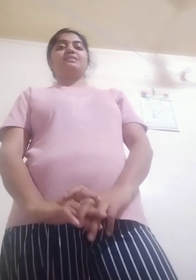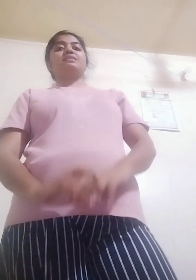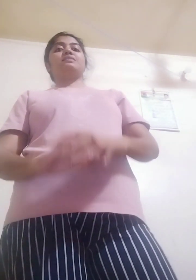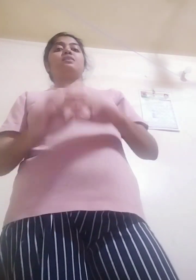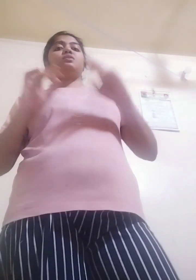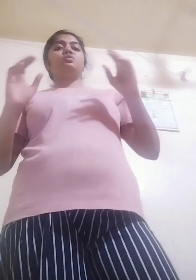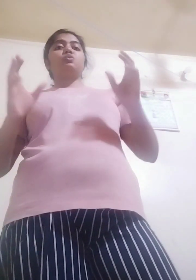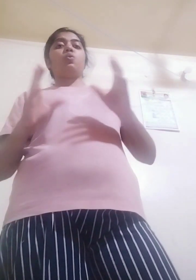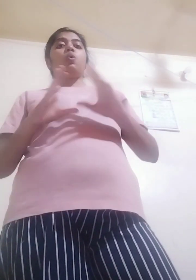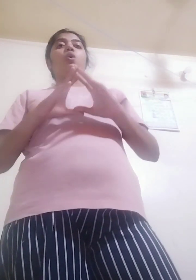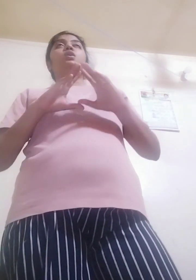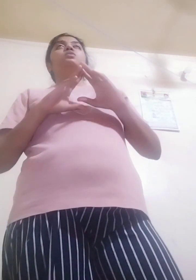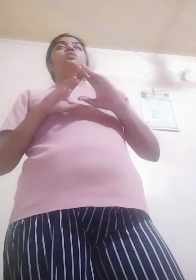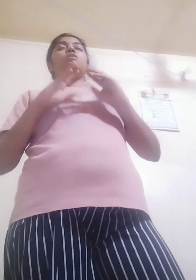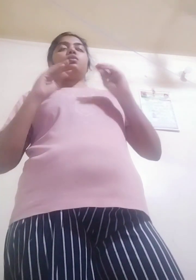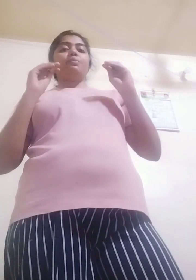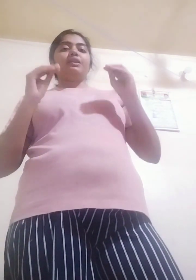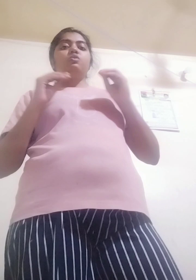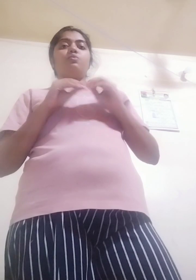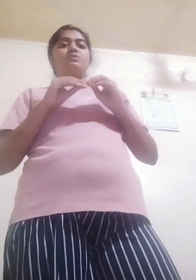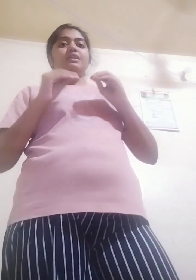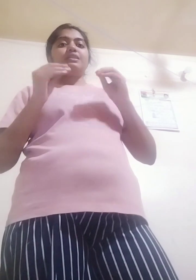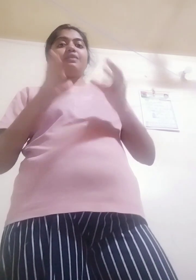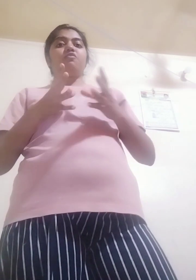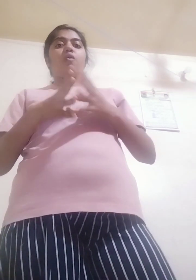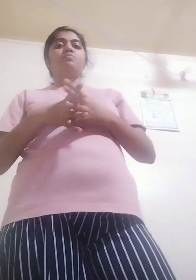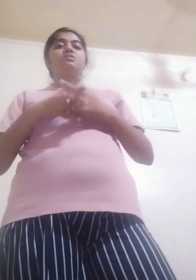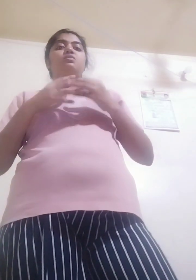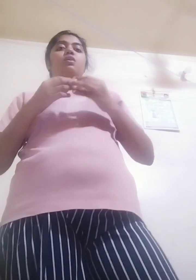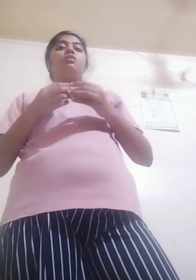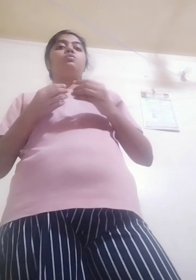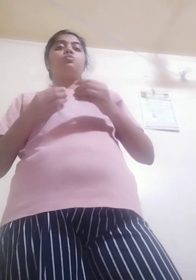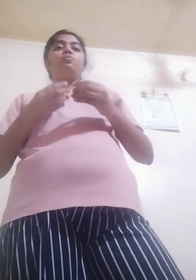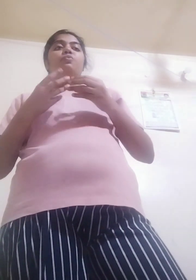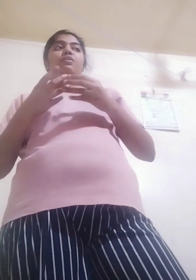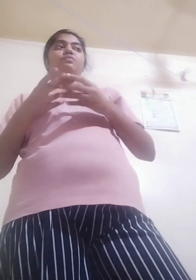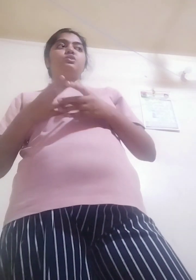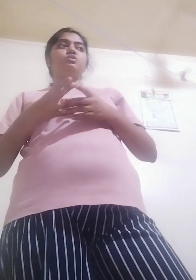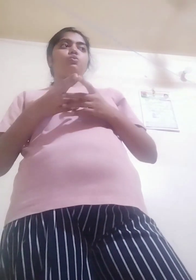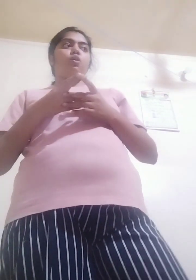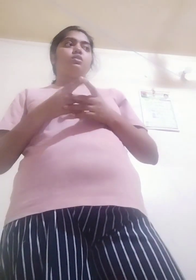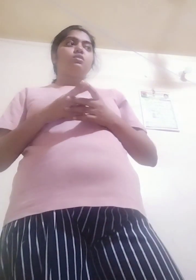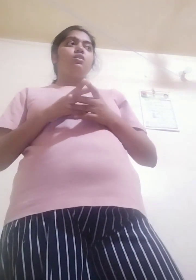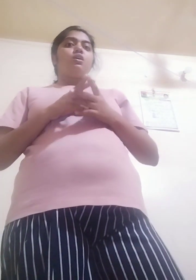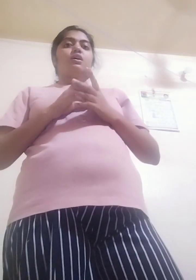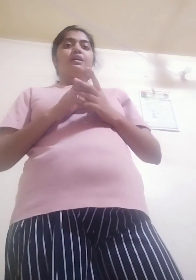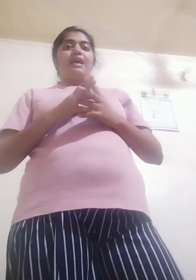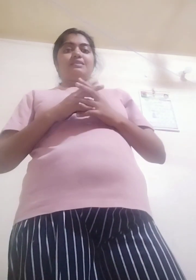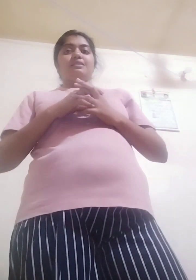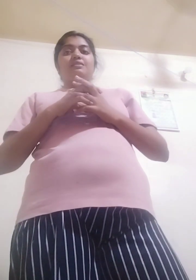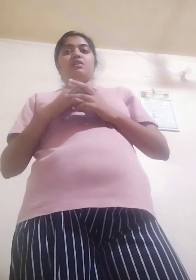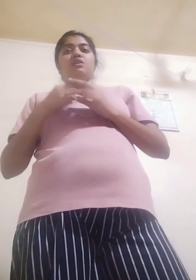classes. So the many object forms a group which is called the classes.